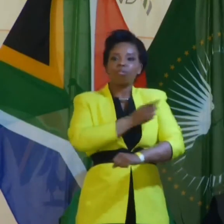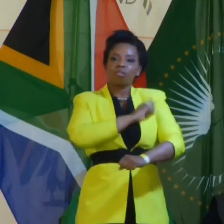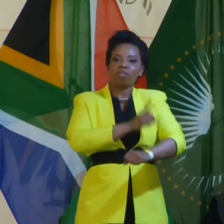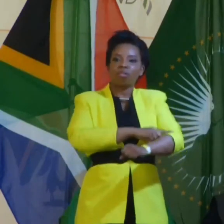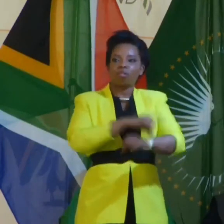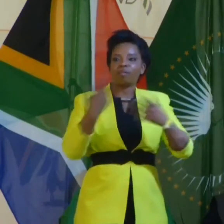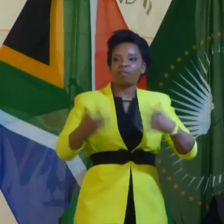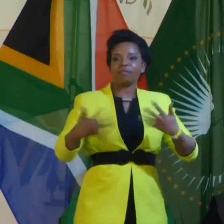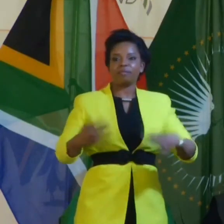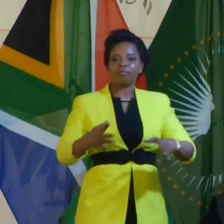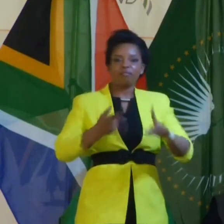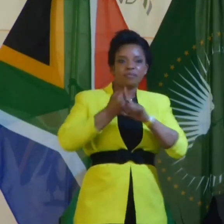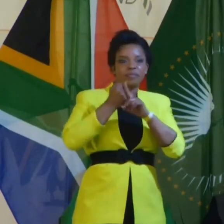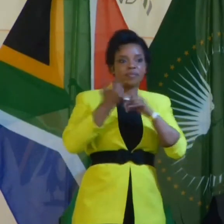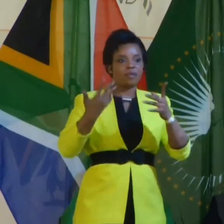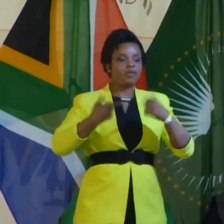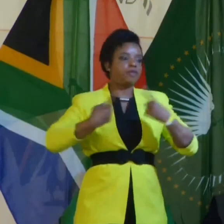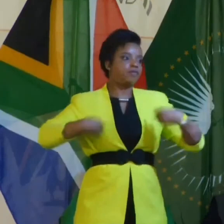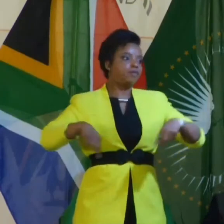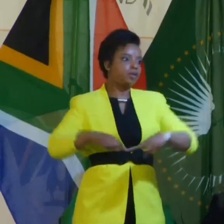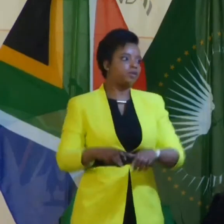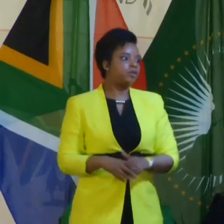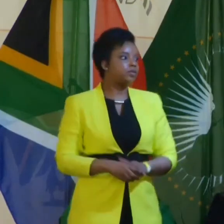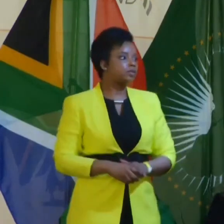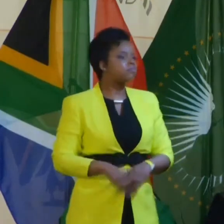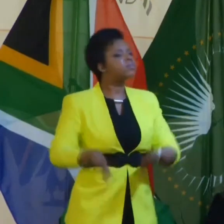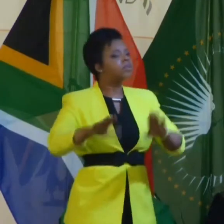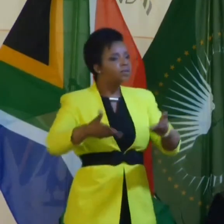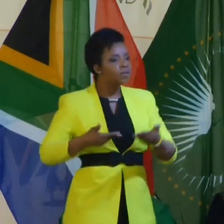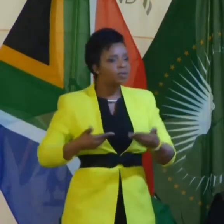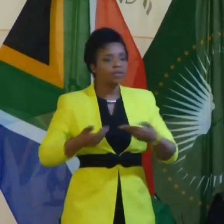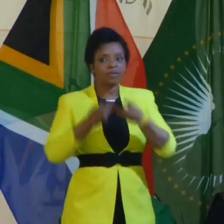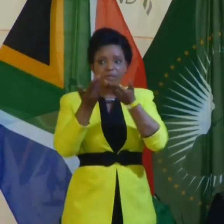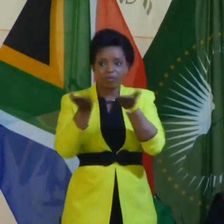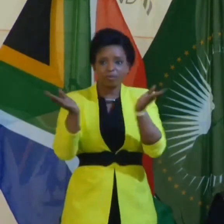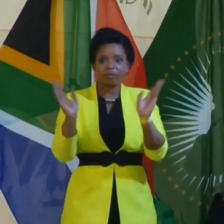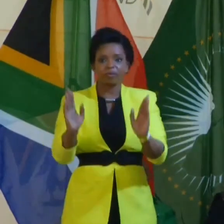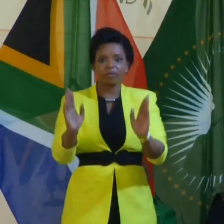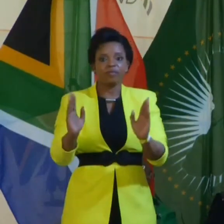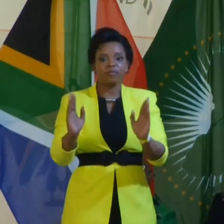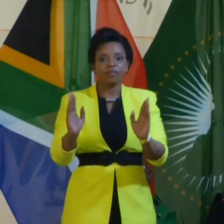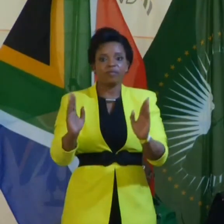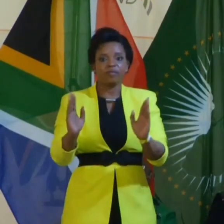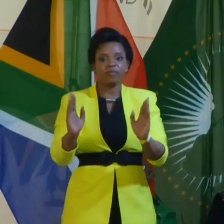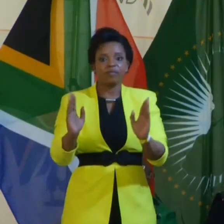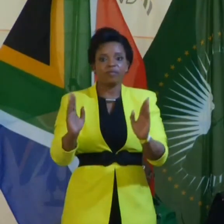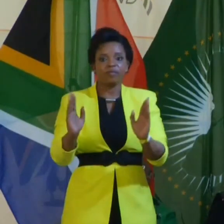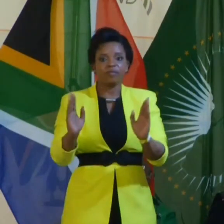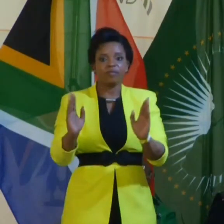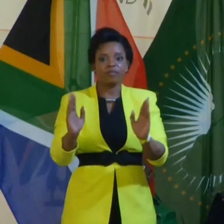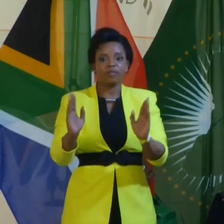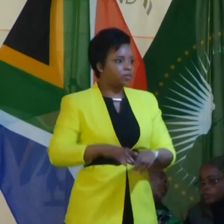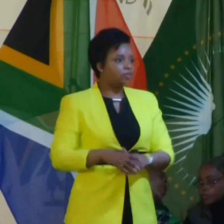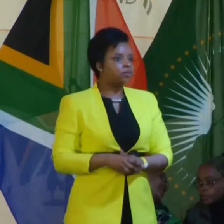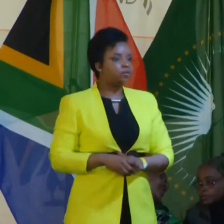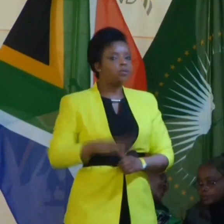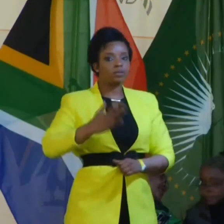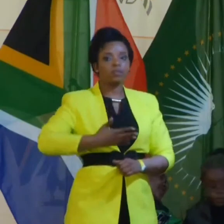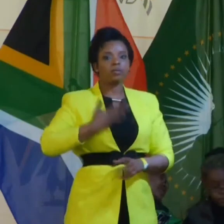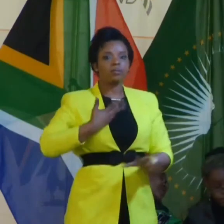ourselves. As we welcome all of you into our province, we want to send a very strong